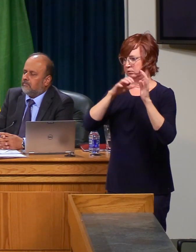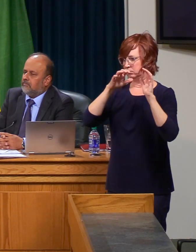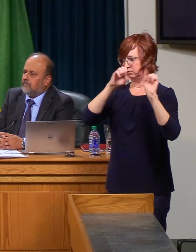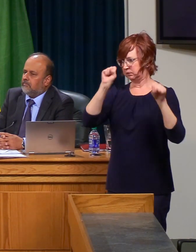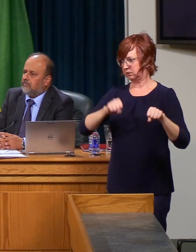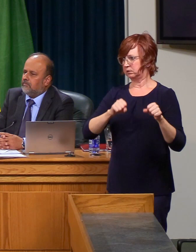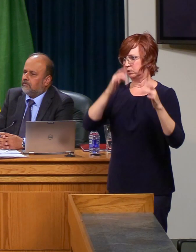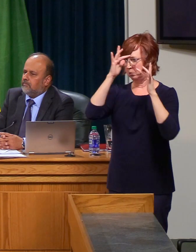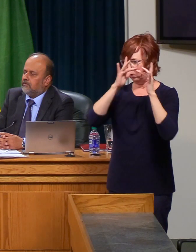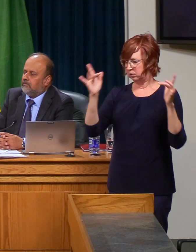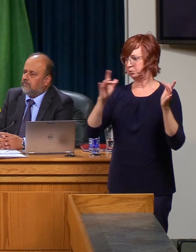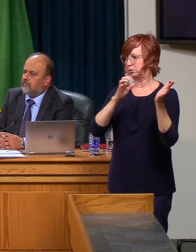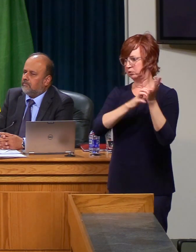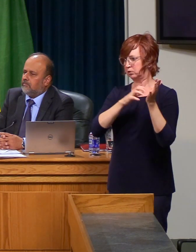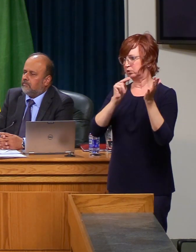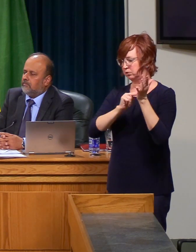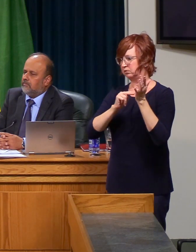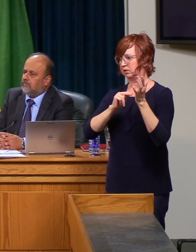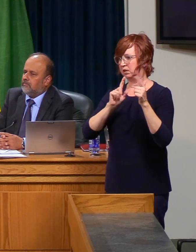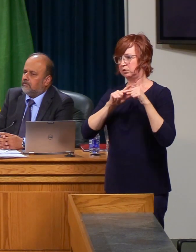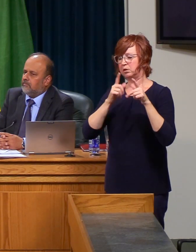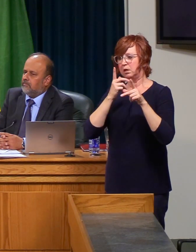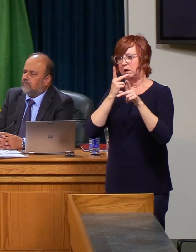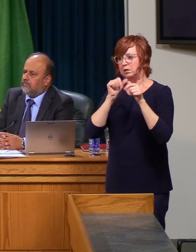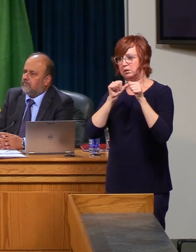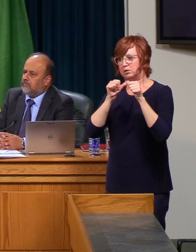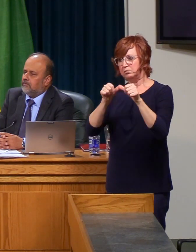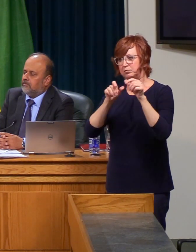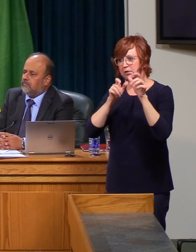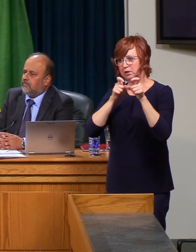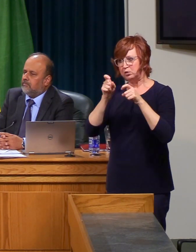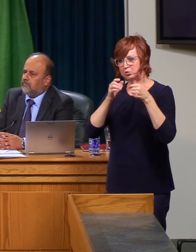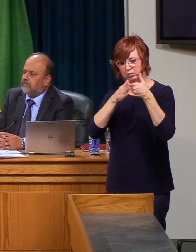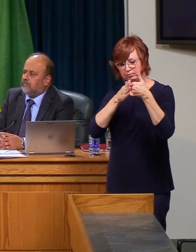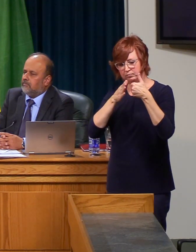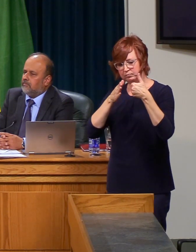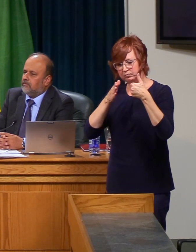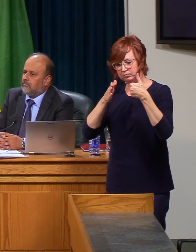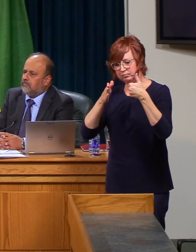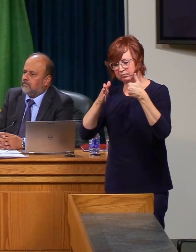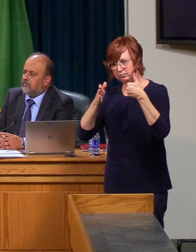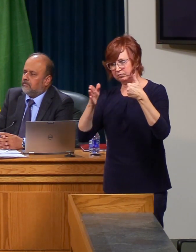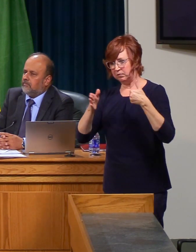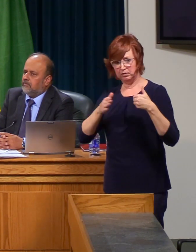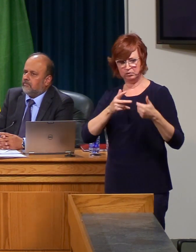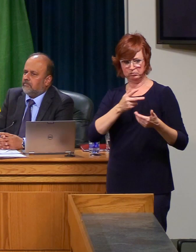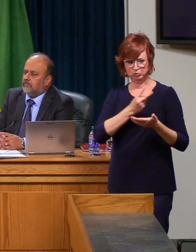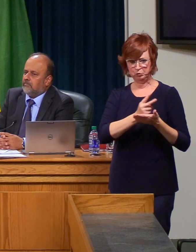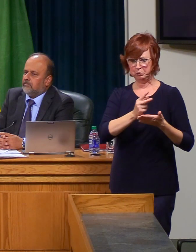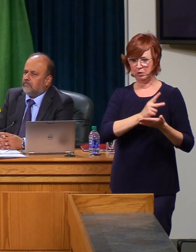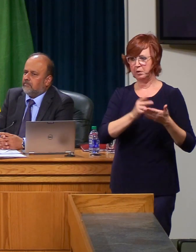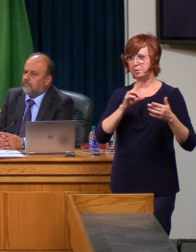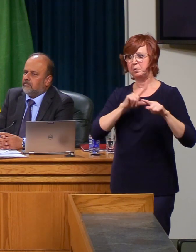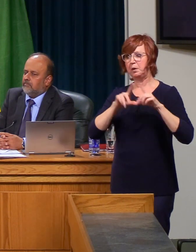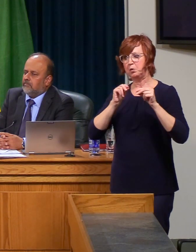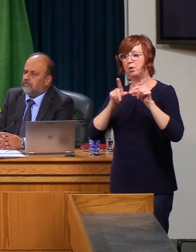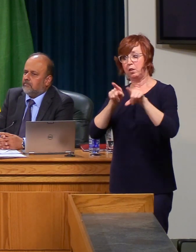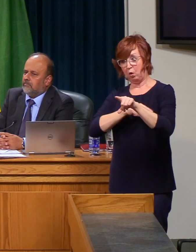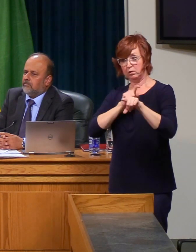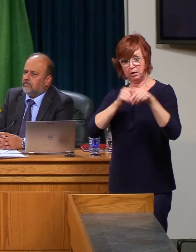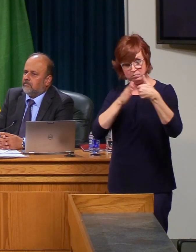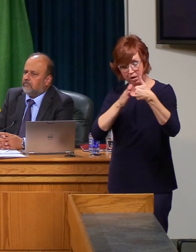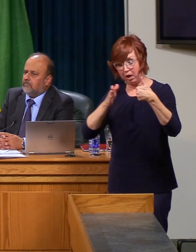outbreak over a course of many months rather than a short number of weeks. Arthur? In the